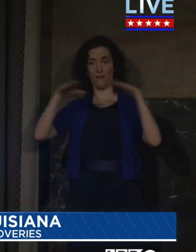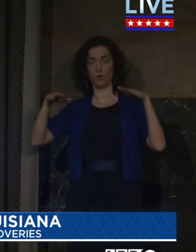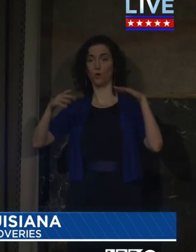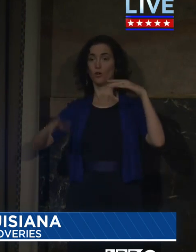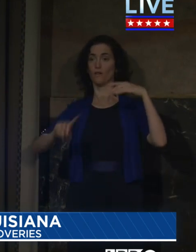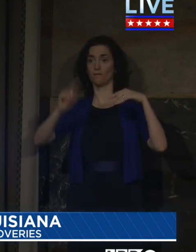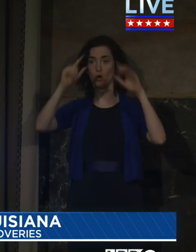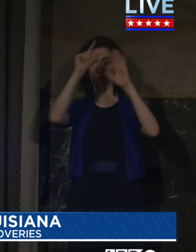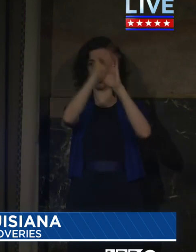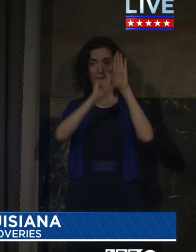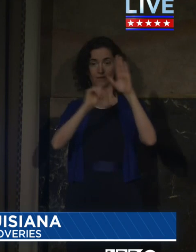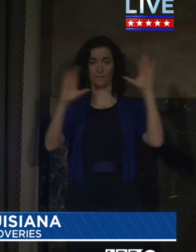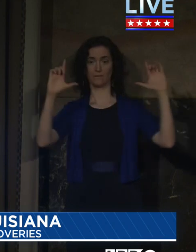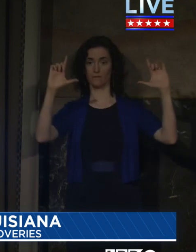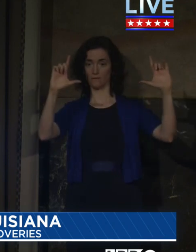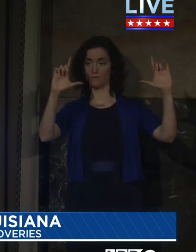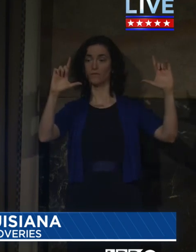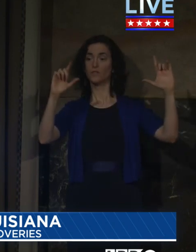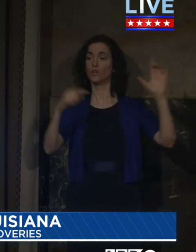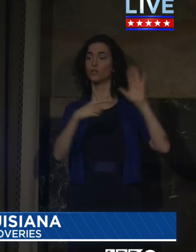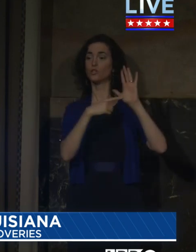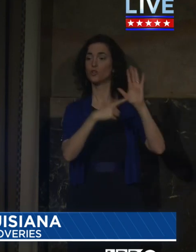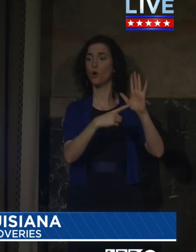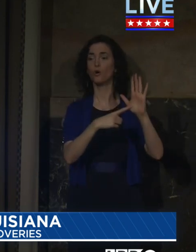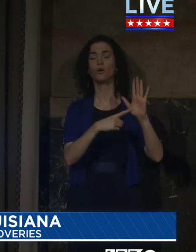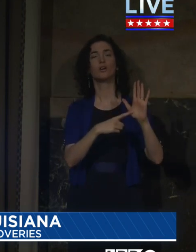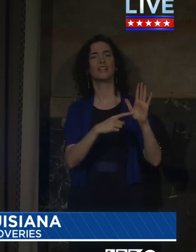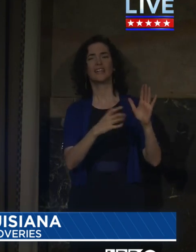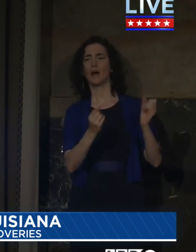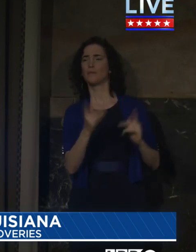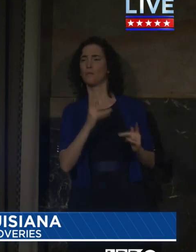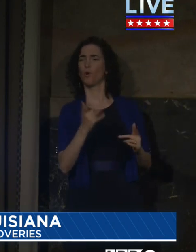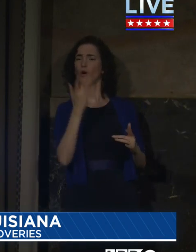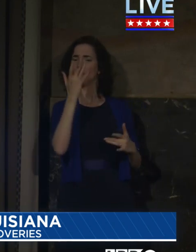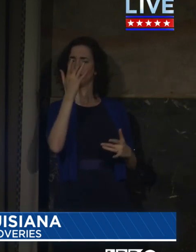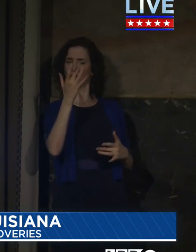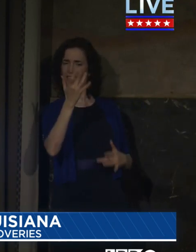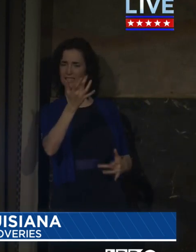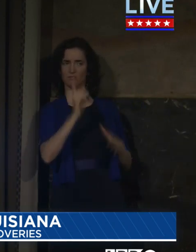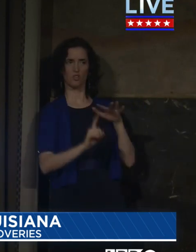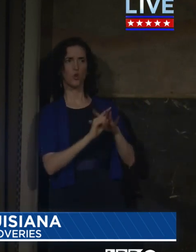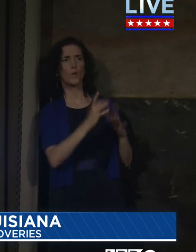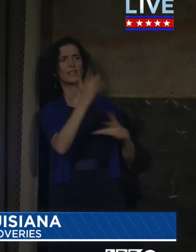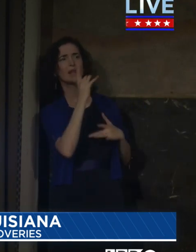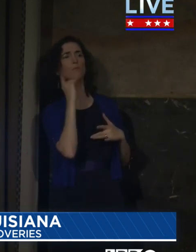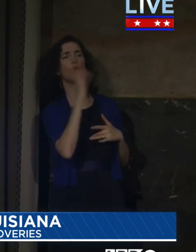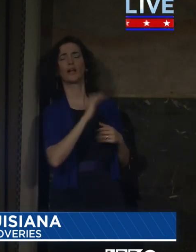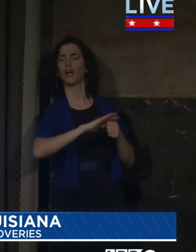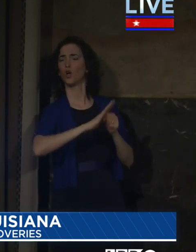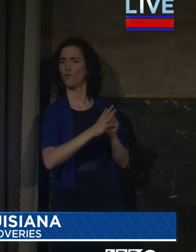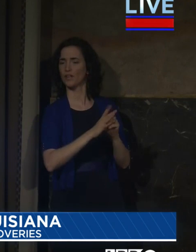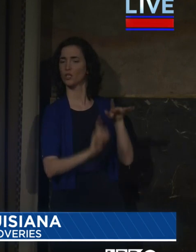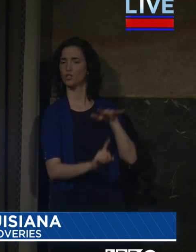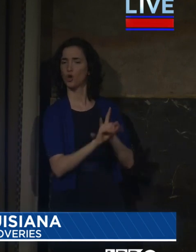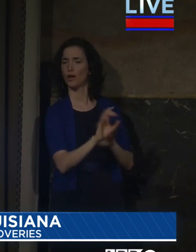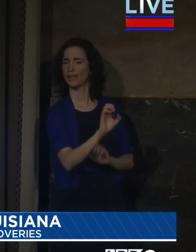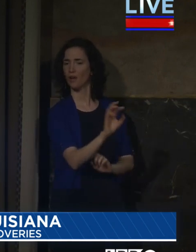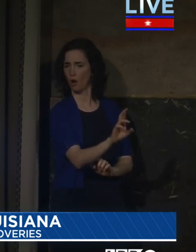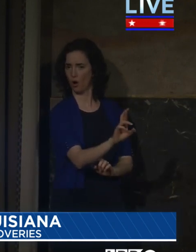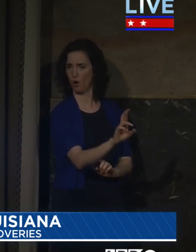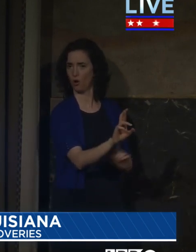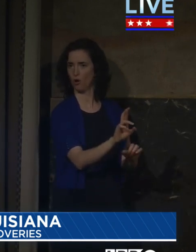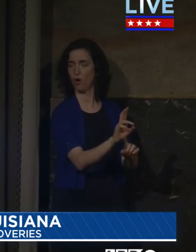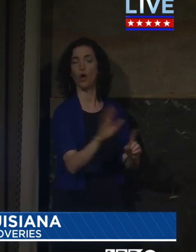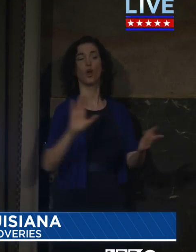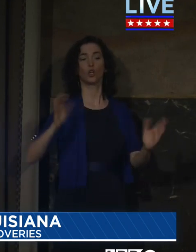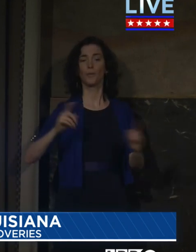graph is depicting this percentage of COVID-like illness syndromic presentations to the emergency department as a proportion of